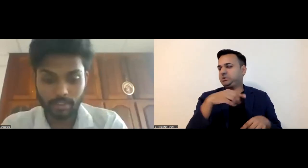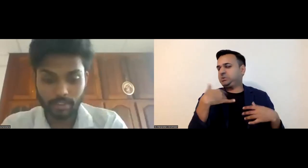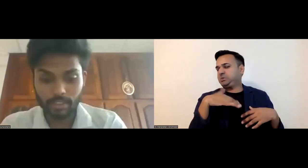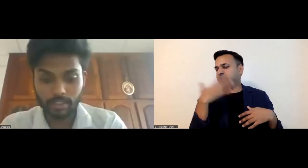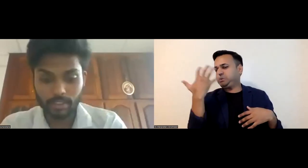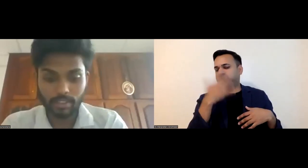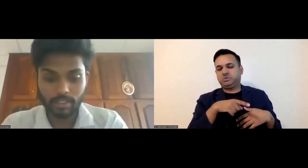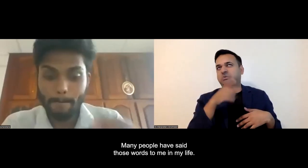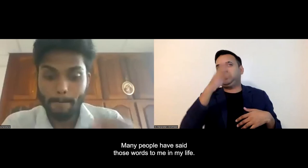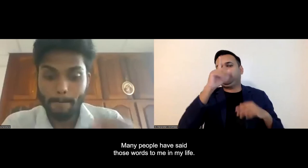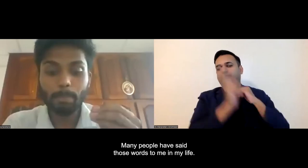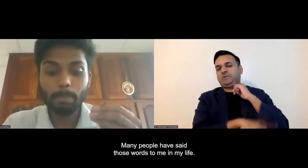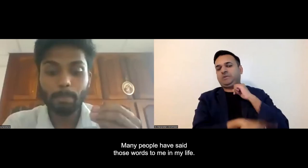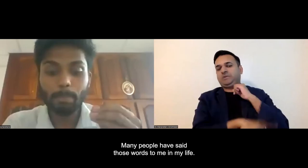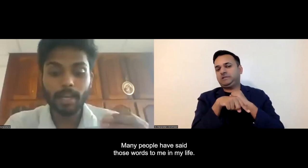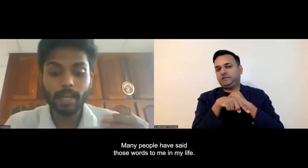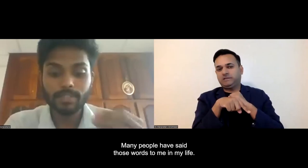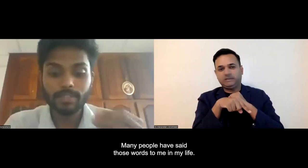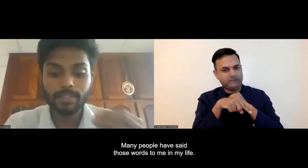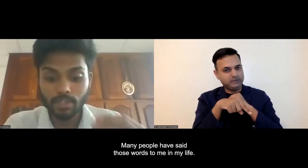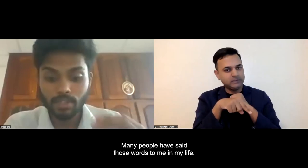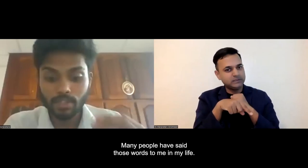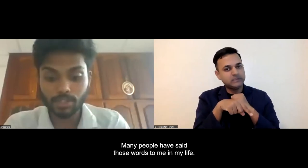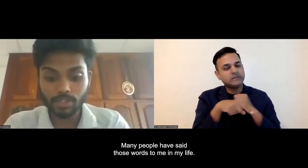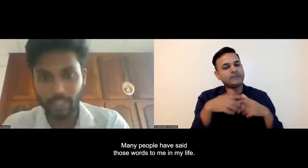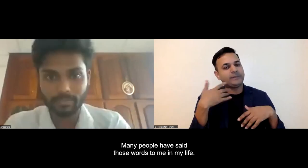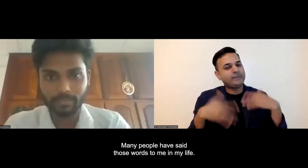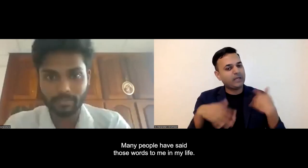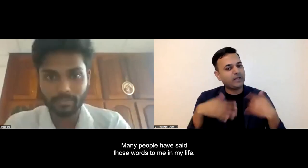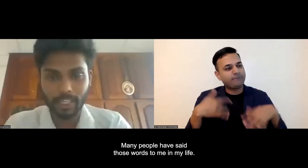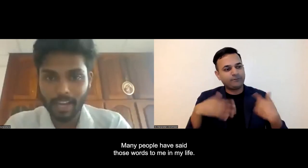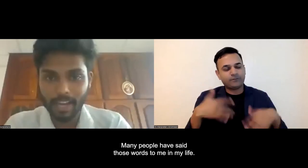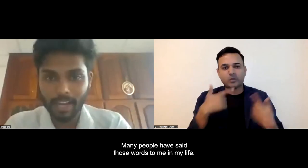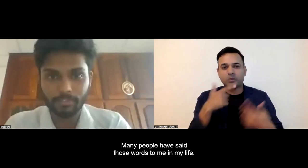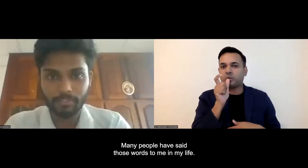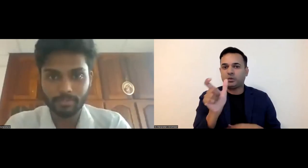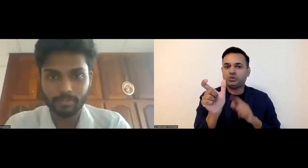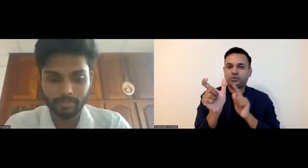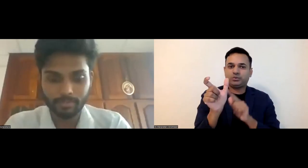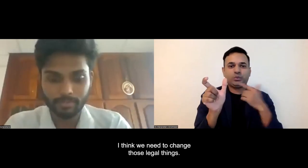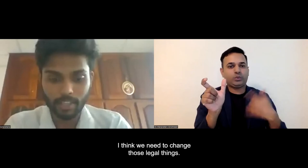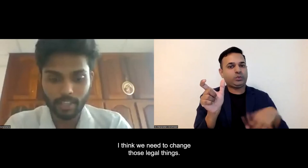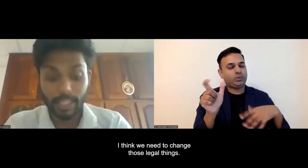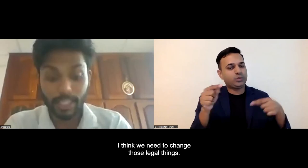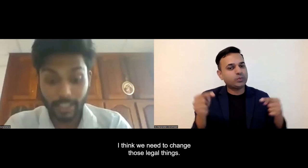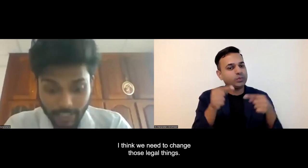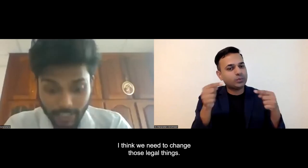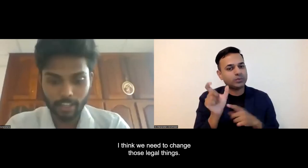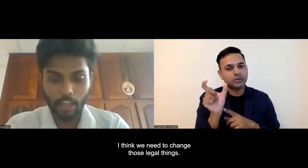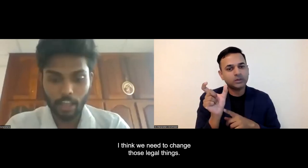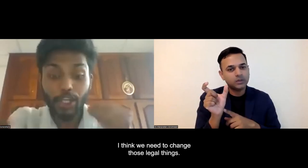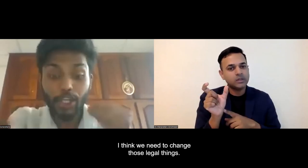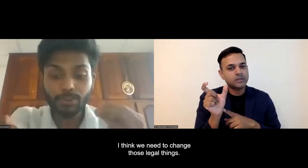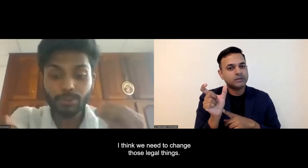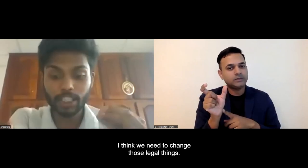words. Many people have said those words to me in my life. I think